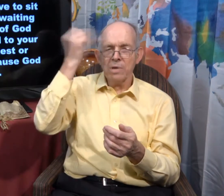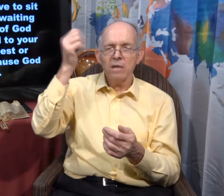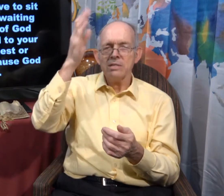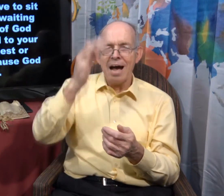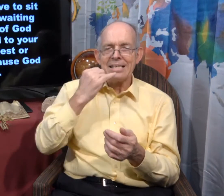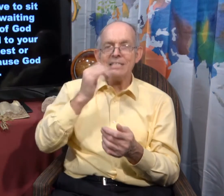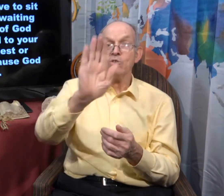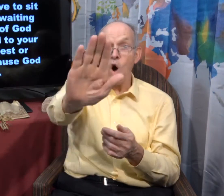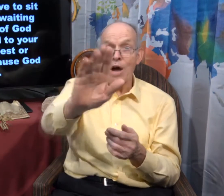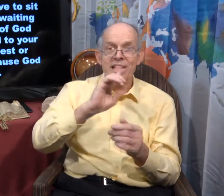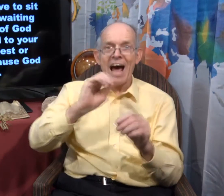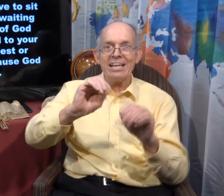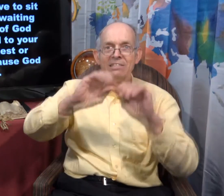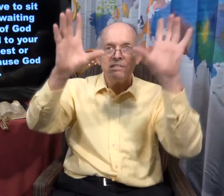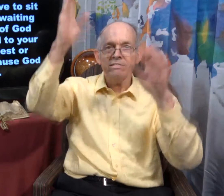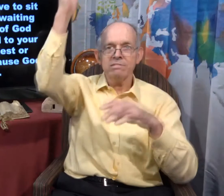Because God is your light.